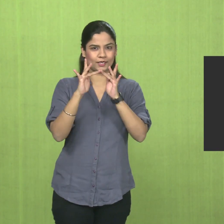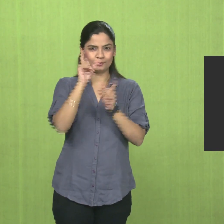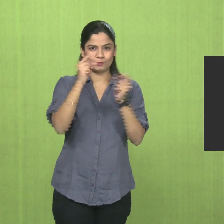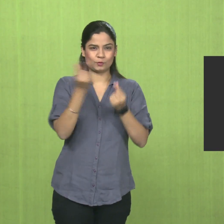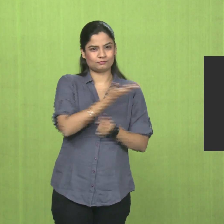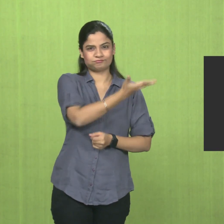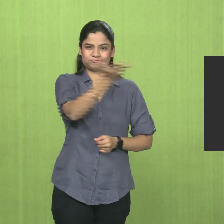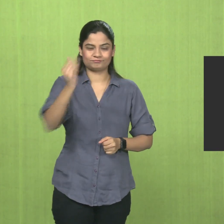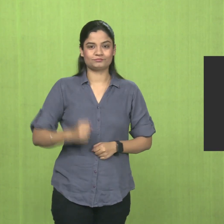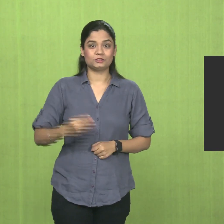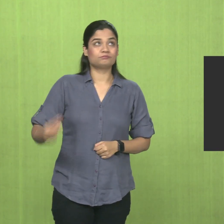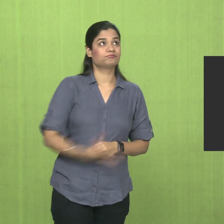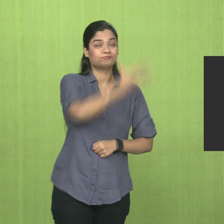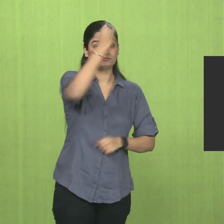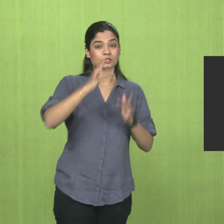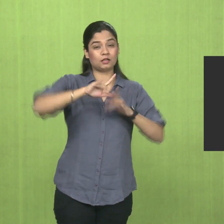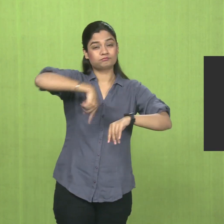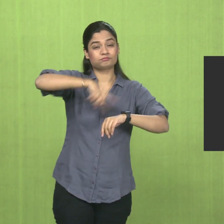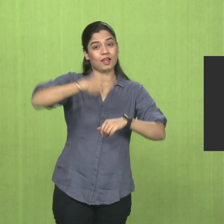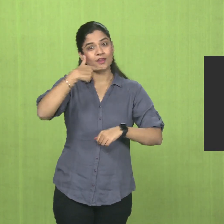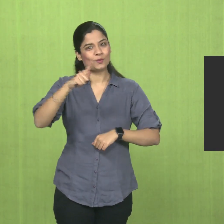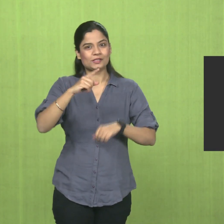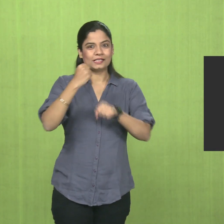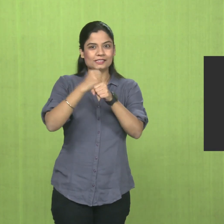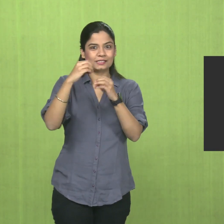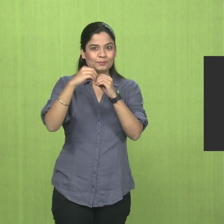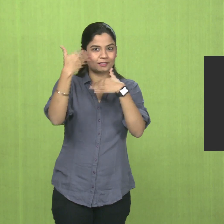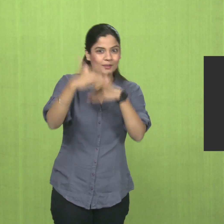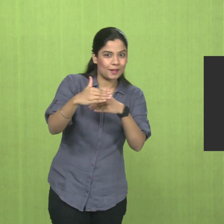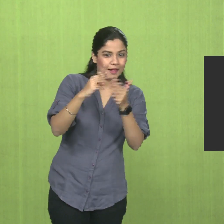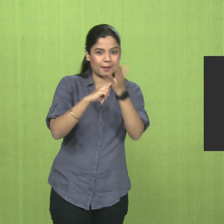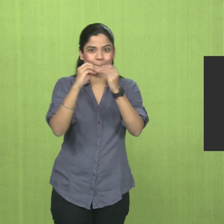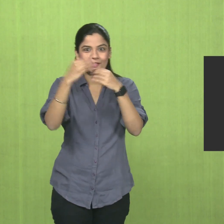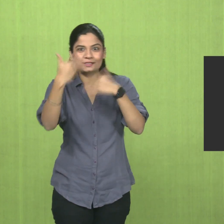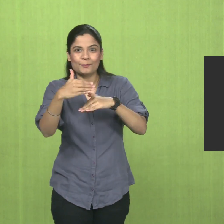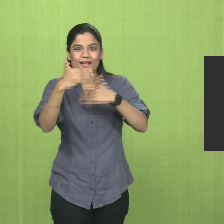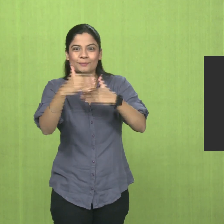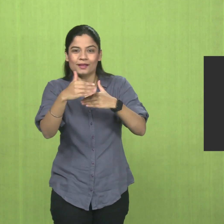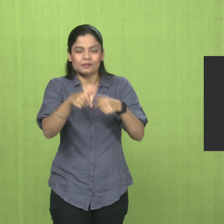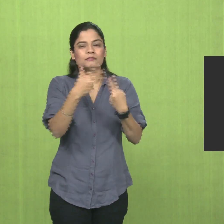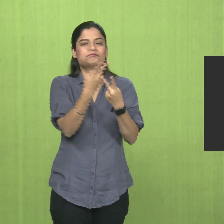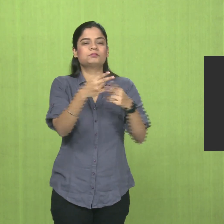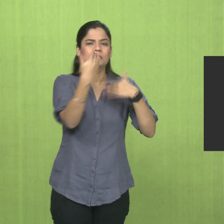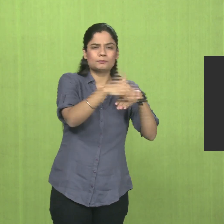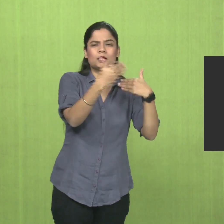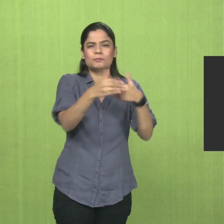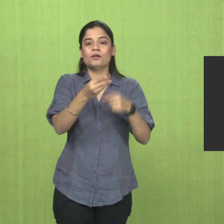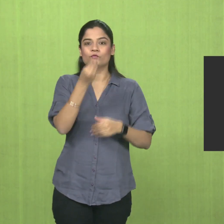restricted in size. For example, you all use internet in your mobile, right? You have a limited amount of GB that you can use in your mobile.